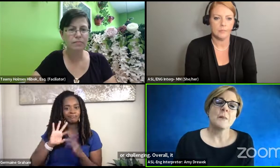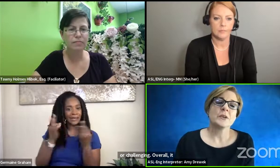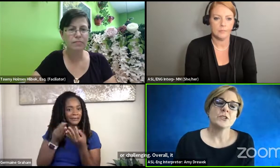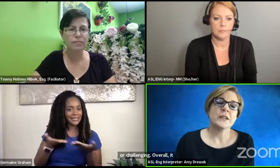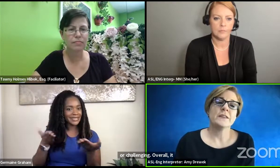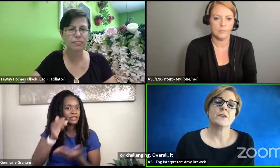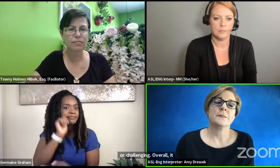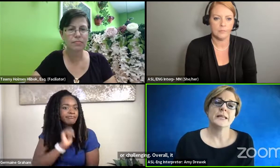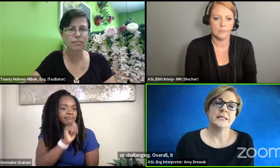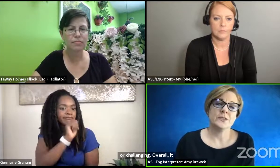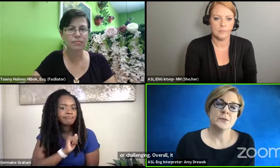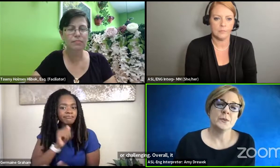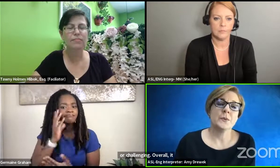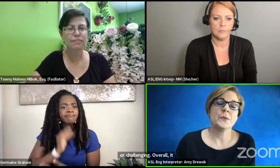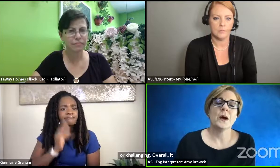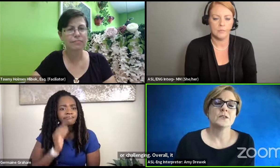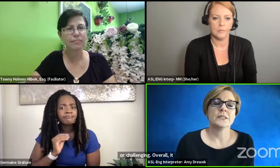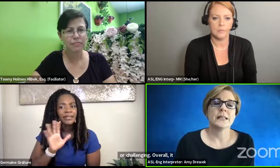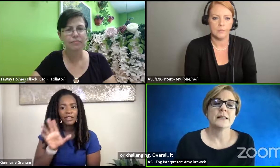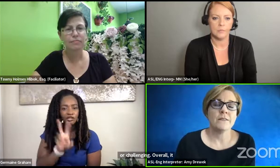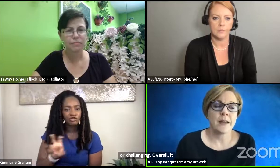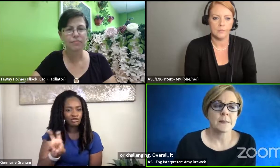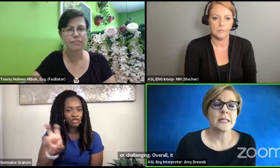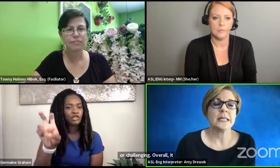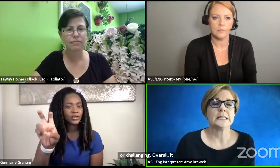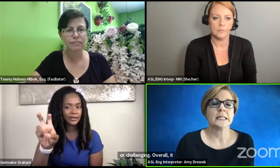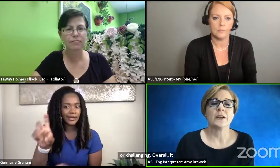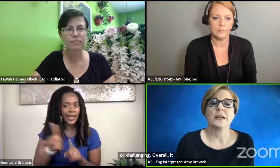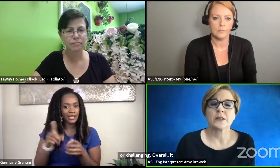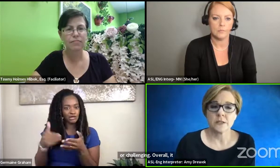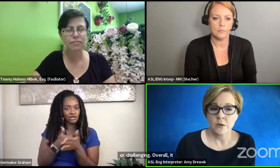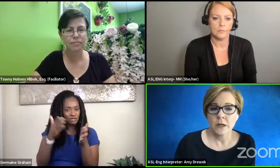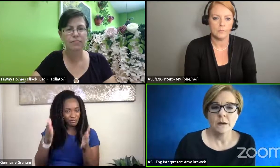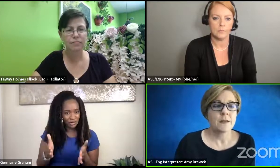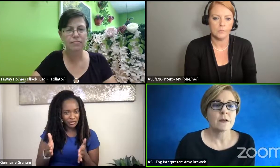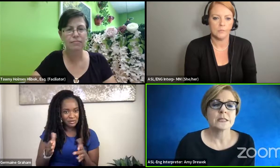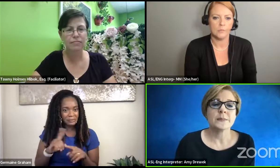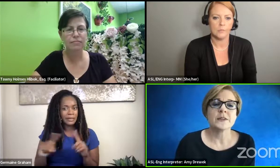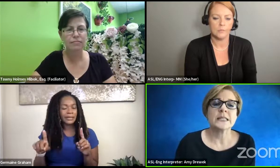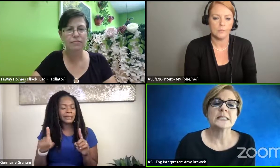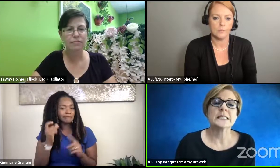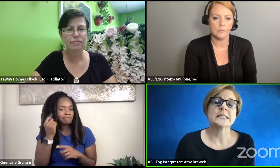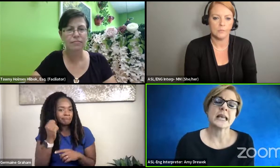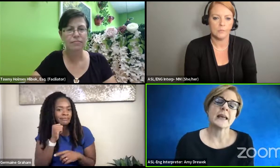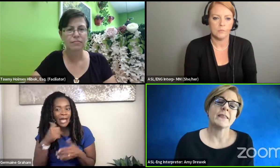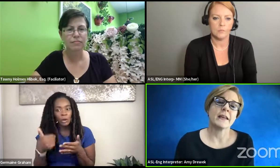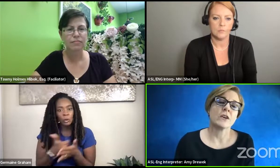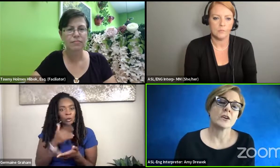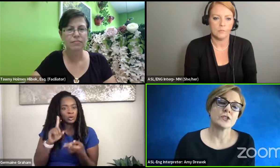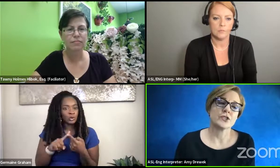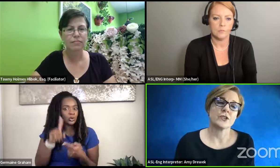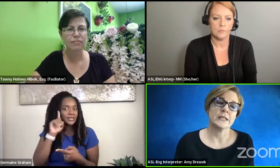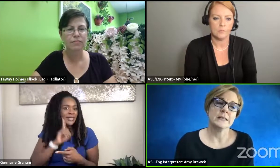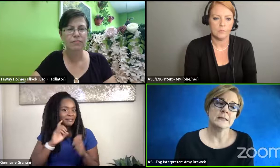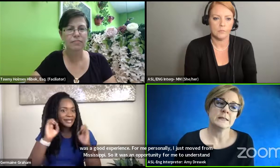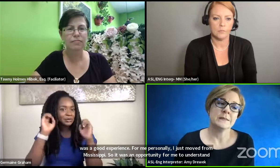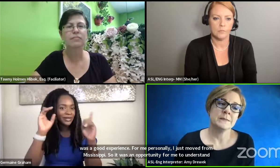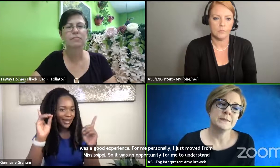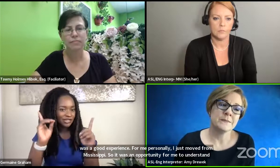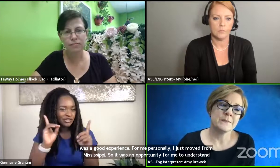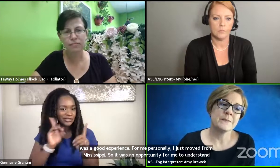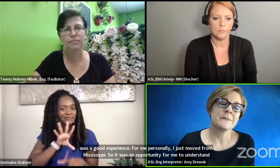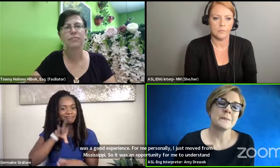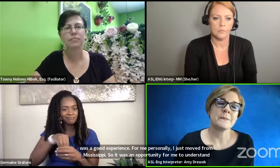So it was an opportunity for me to understand the families here in Arizona, their experiences and their